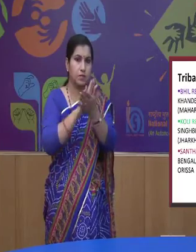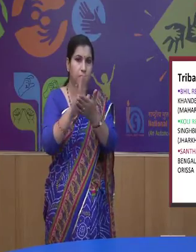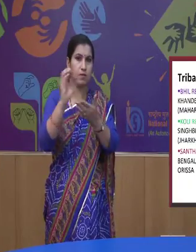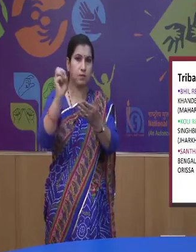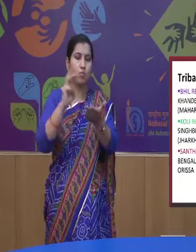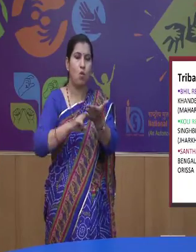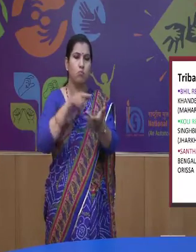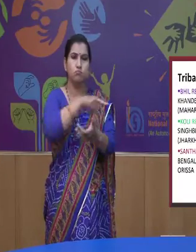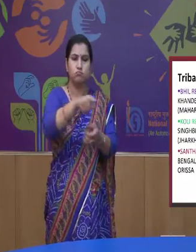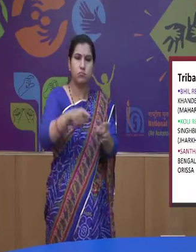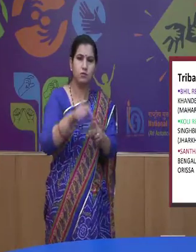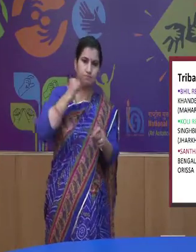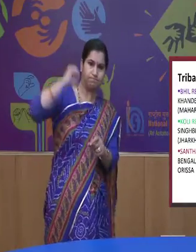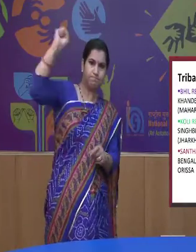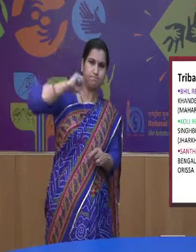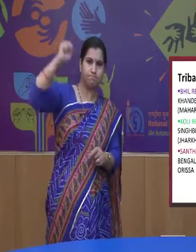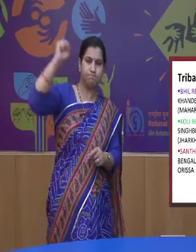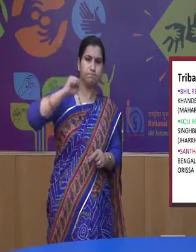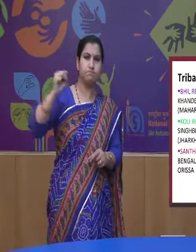opposed the colonial power.